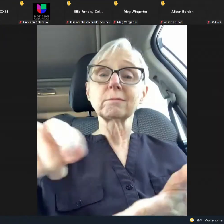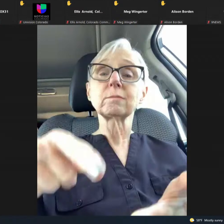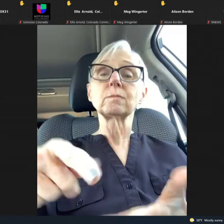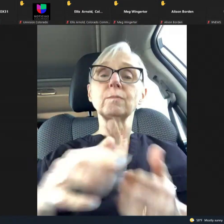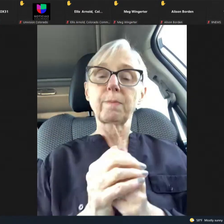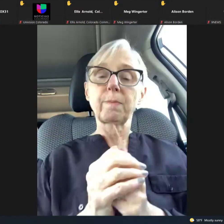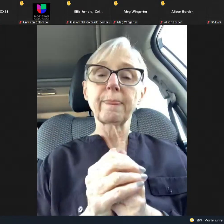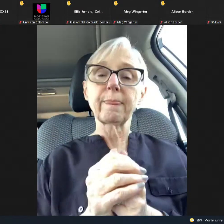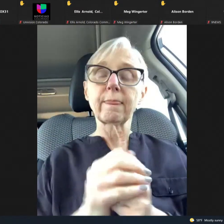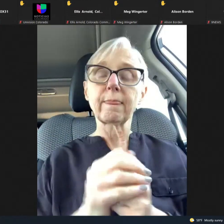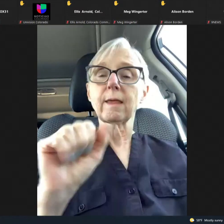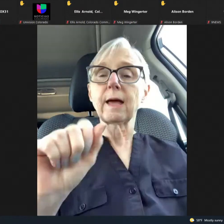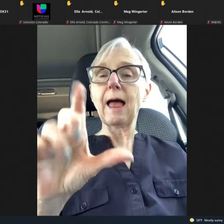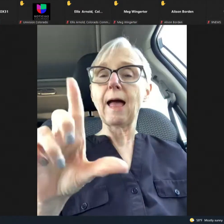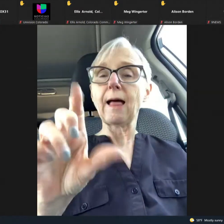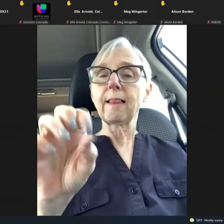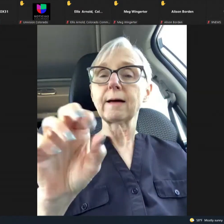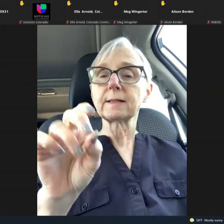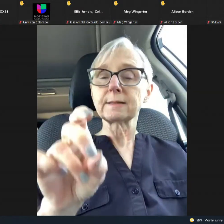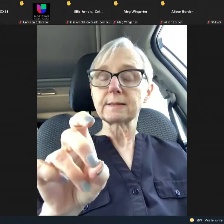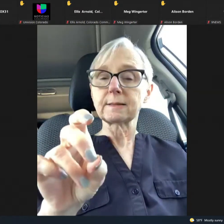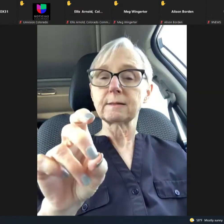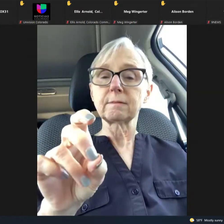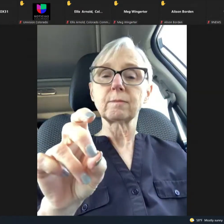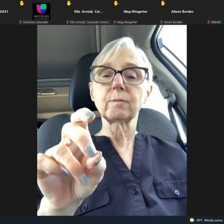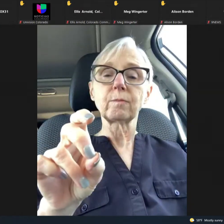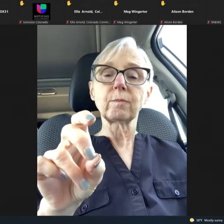Let's go to Alex Rose.